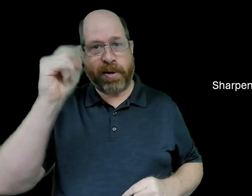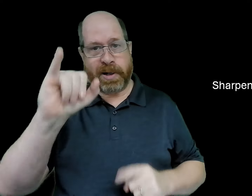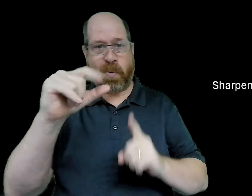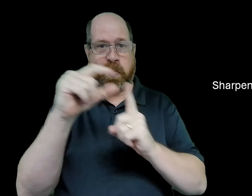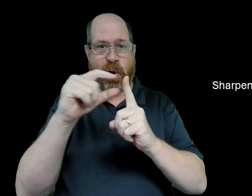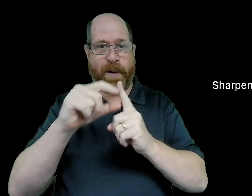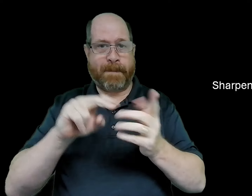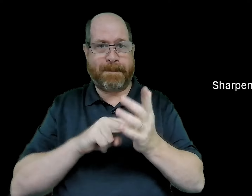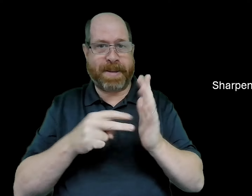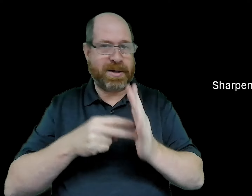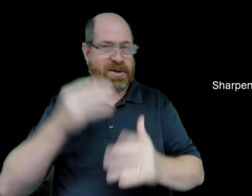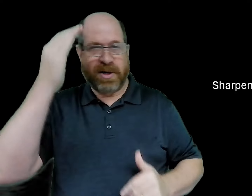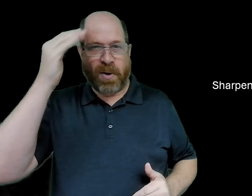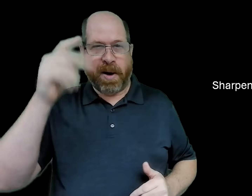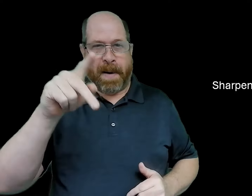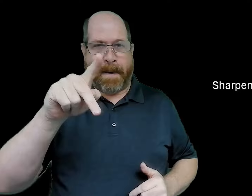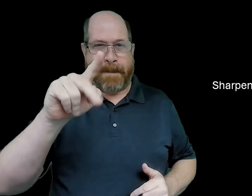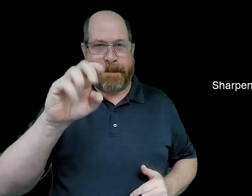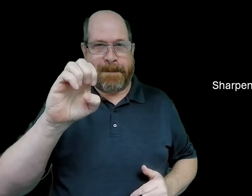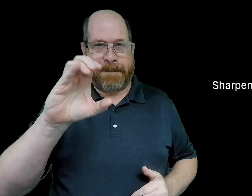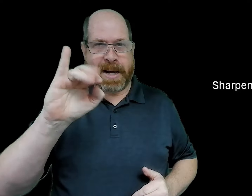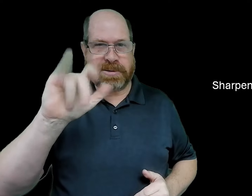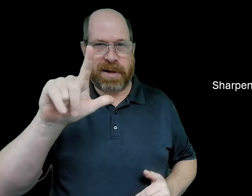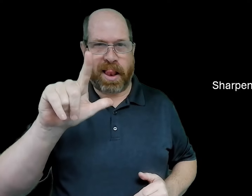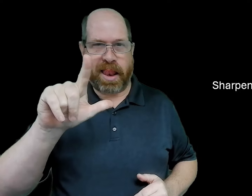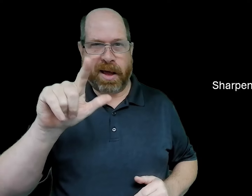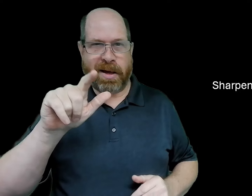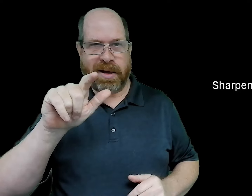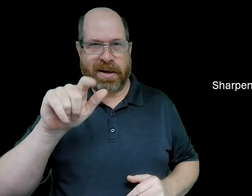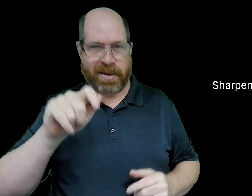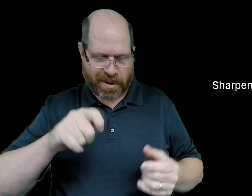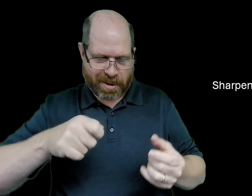When I saw this word, I thought of pencils, really.